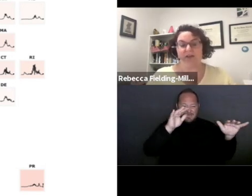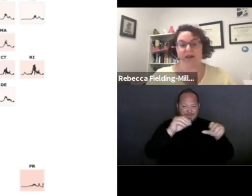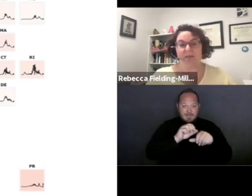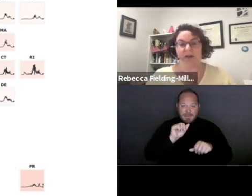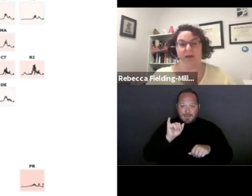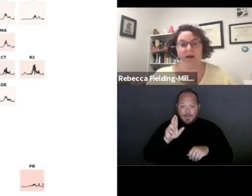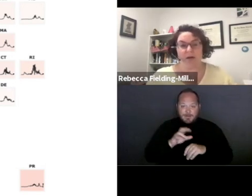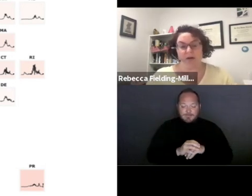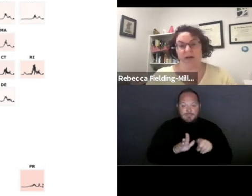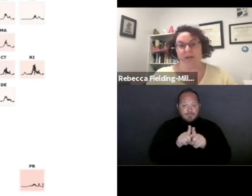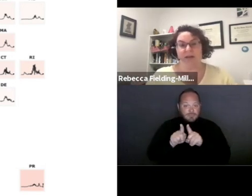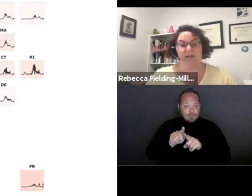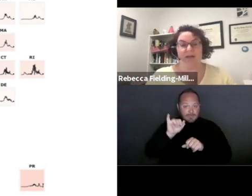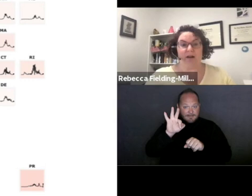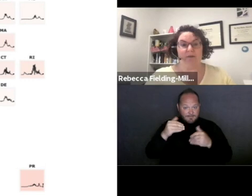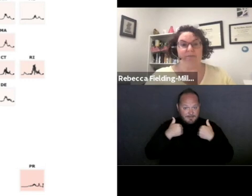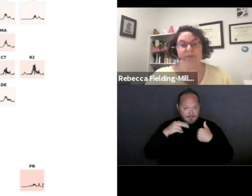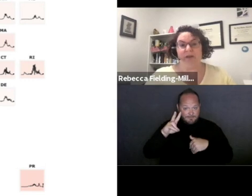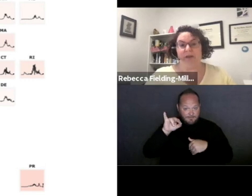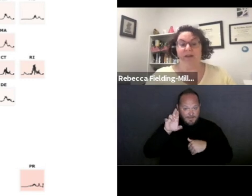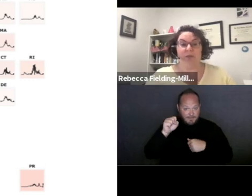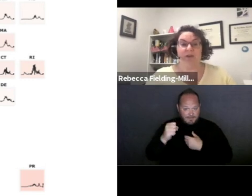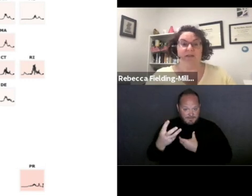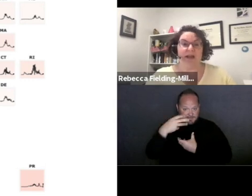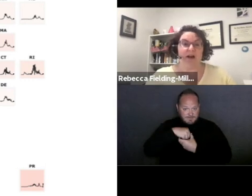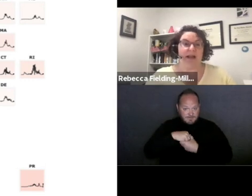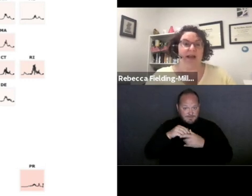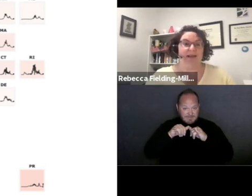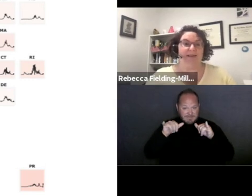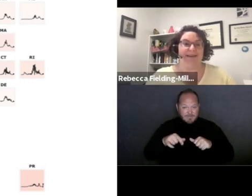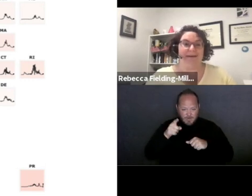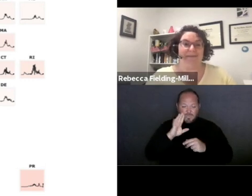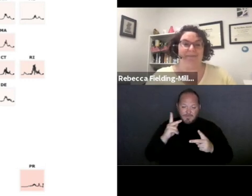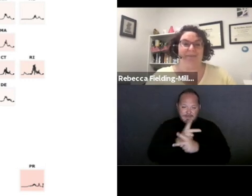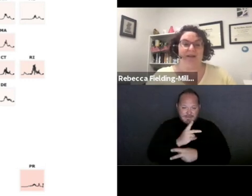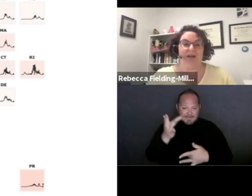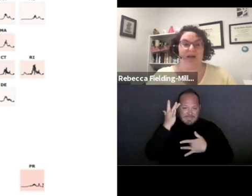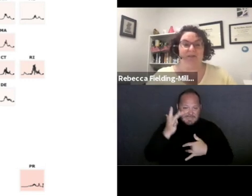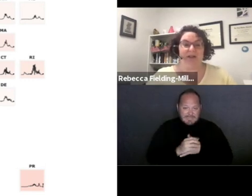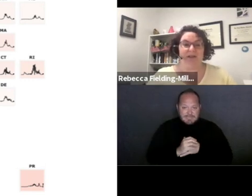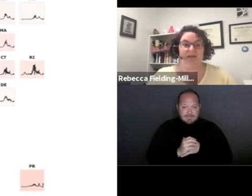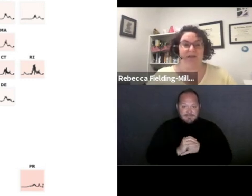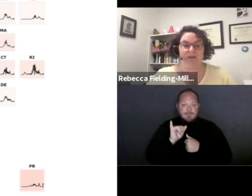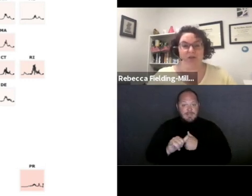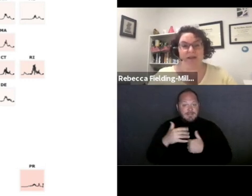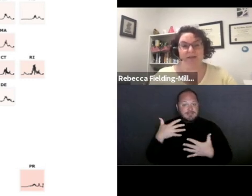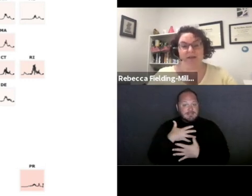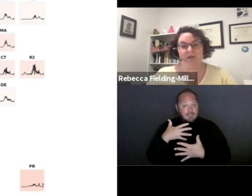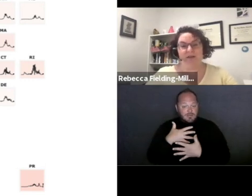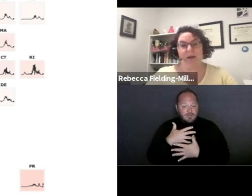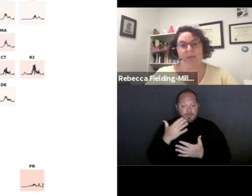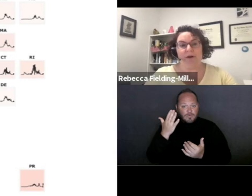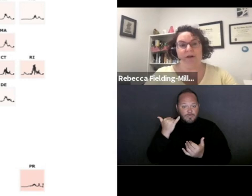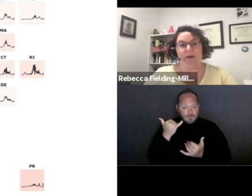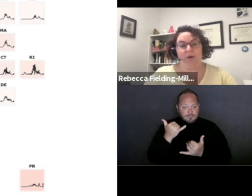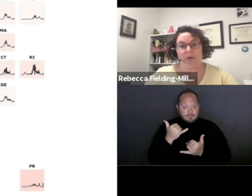your system, you're going to be sicker. So that's really scary. And a lot of these trends that you